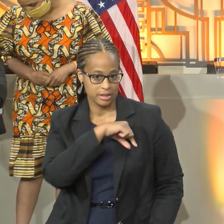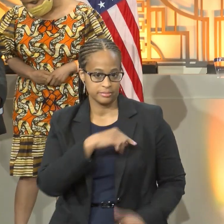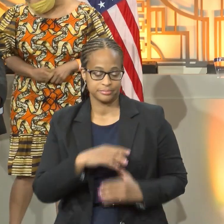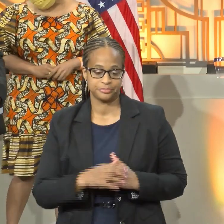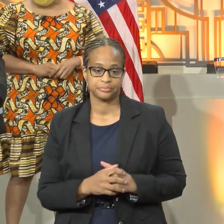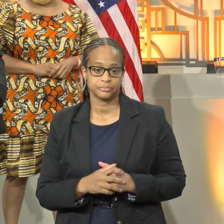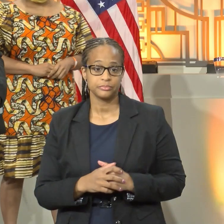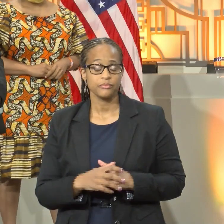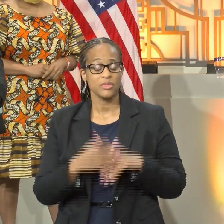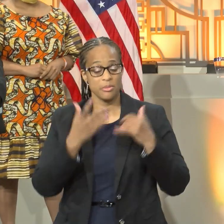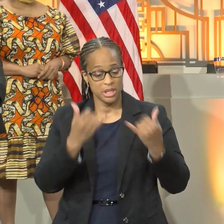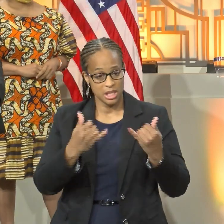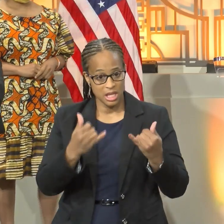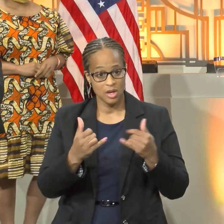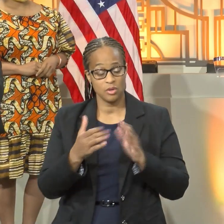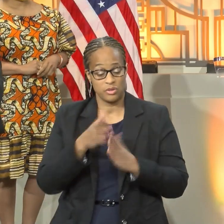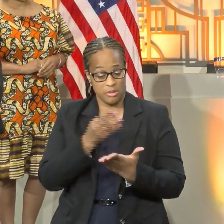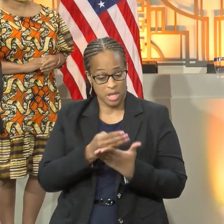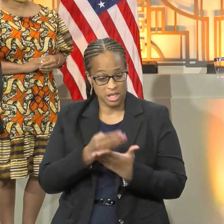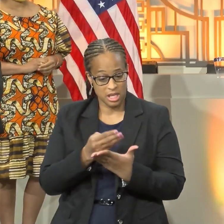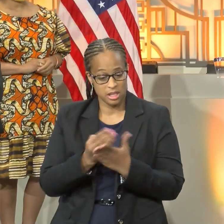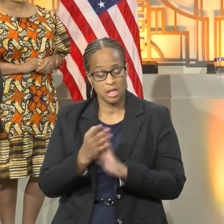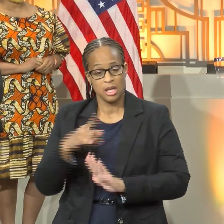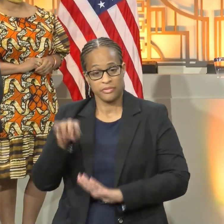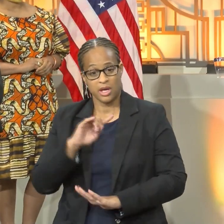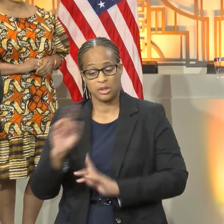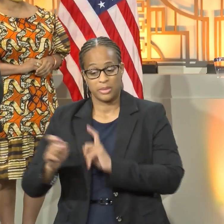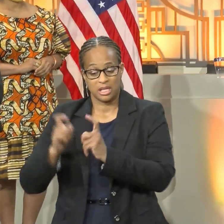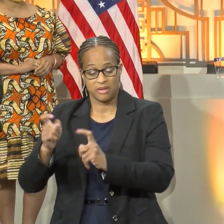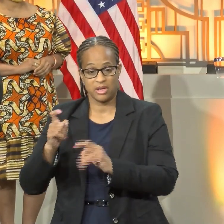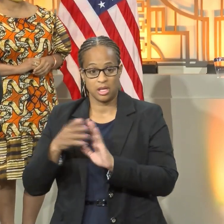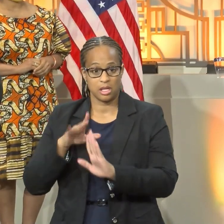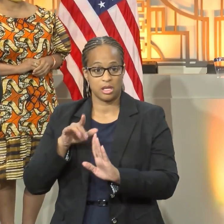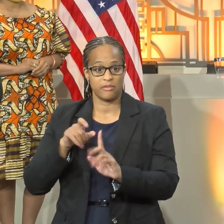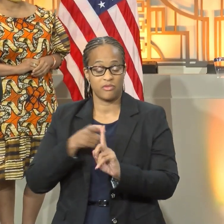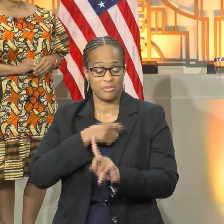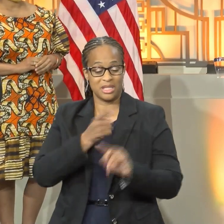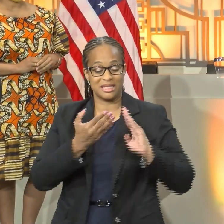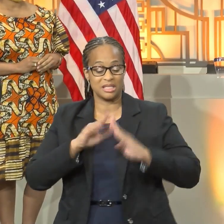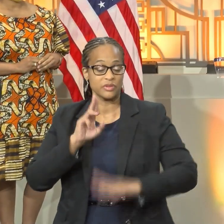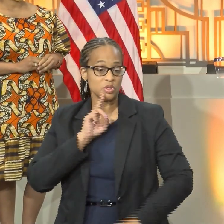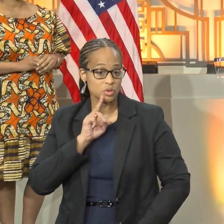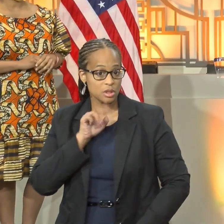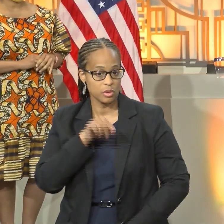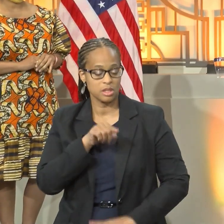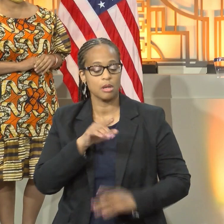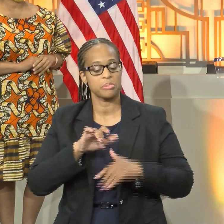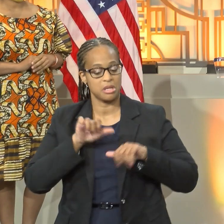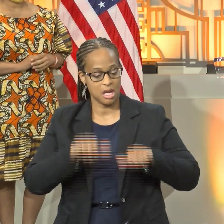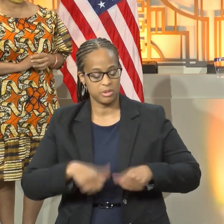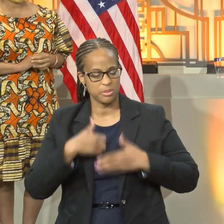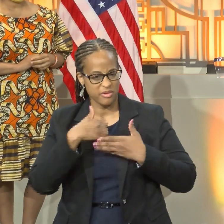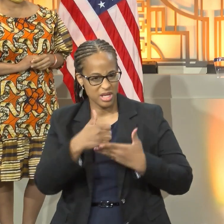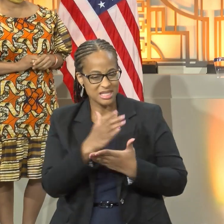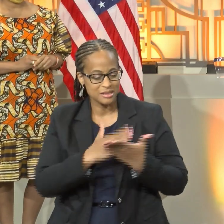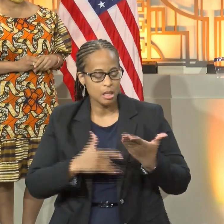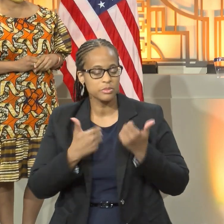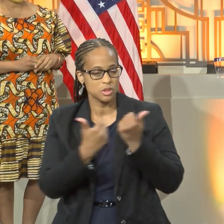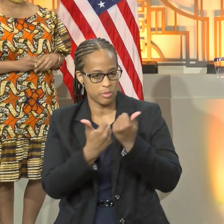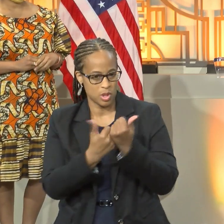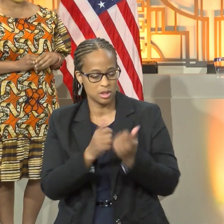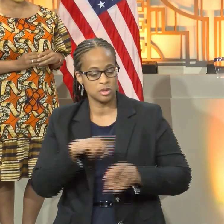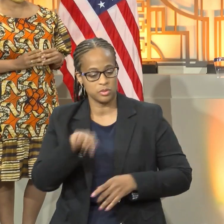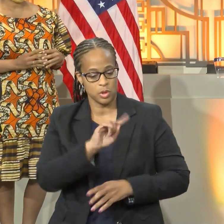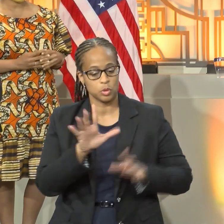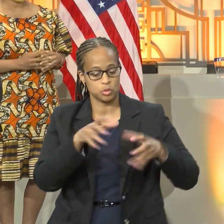qualify. But the dollars that are coming outside of the 15 from the city of Houston will be able to provide some support to